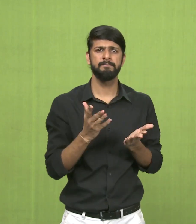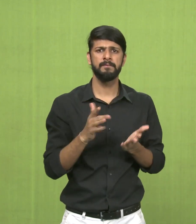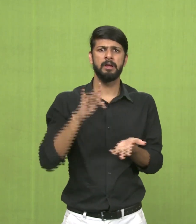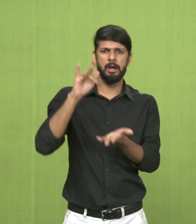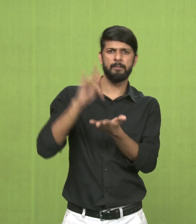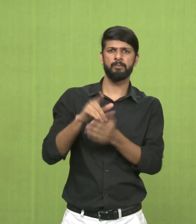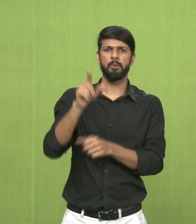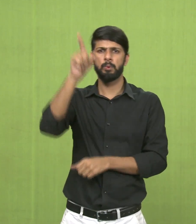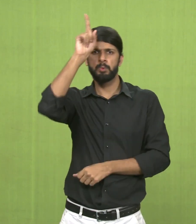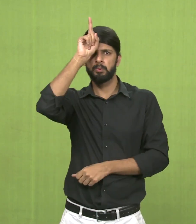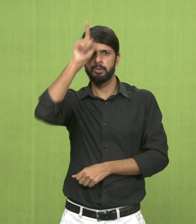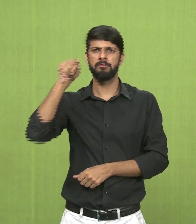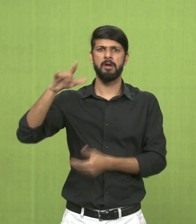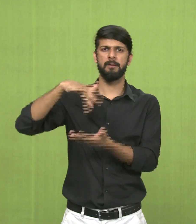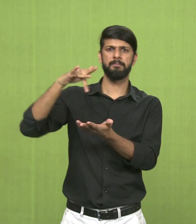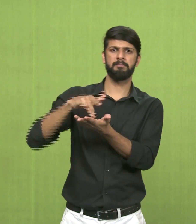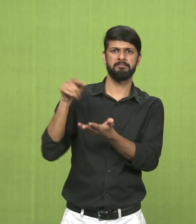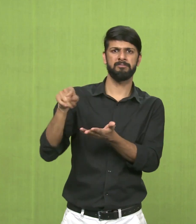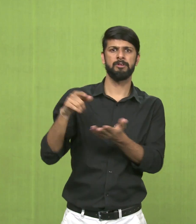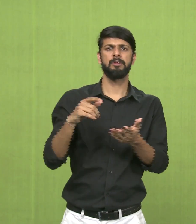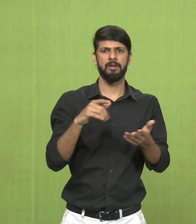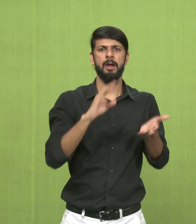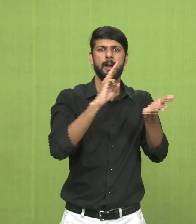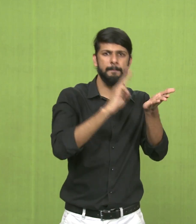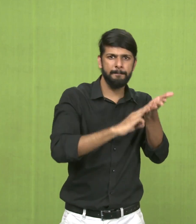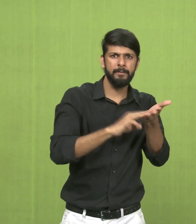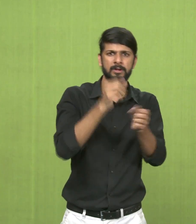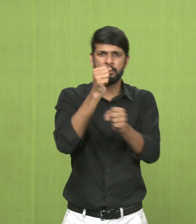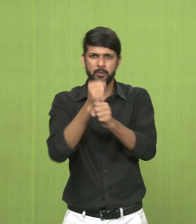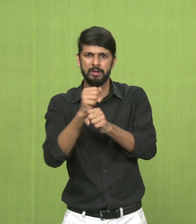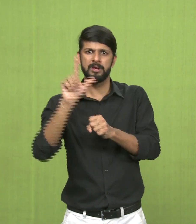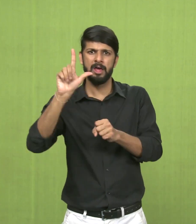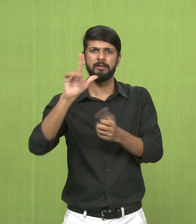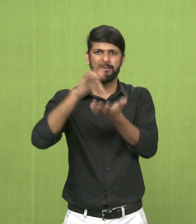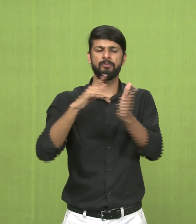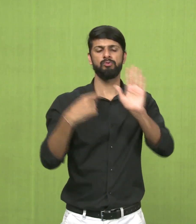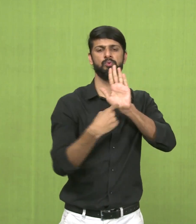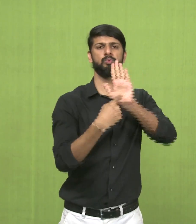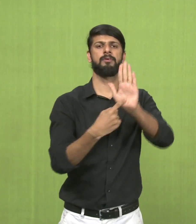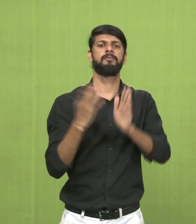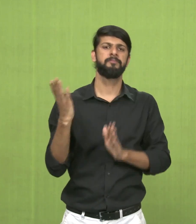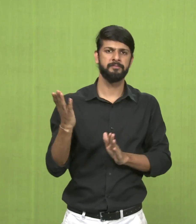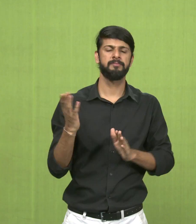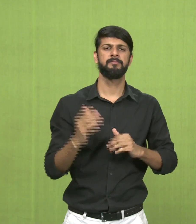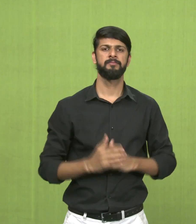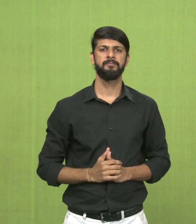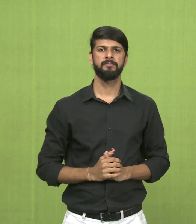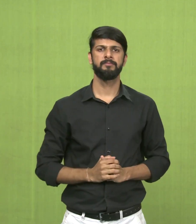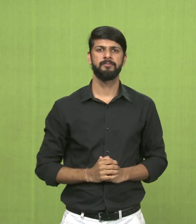The collection where this painting is displayed is the Munich Gallery in Lenbach,